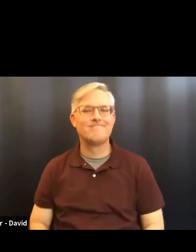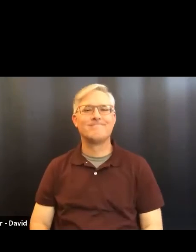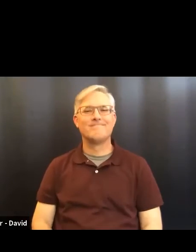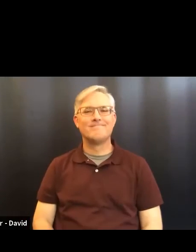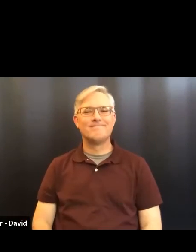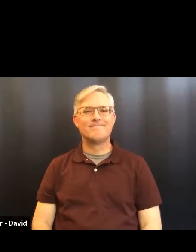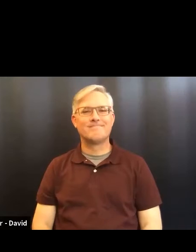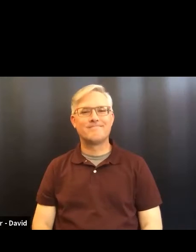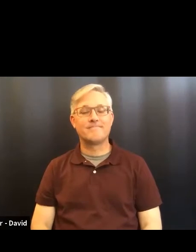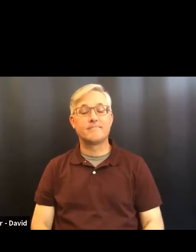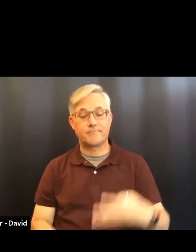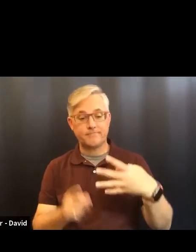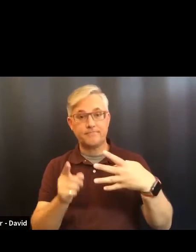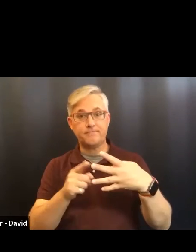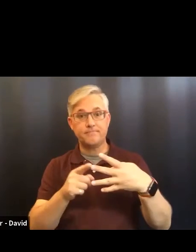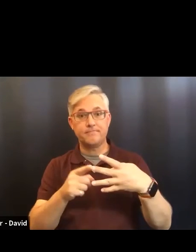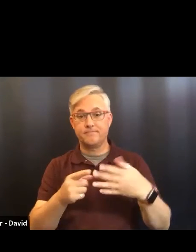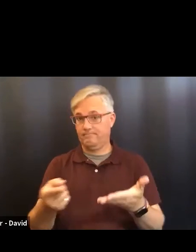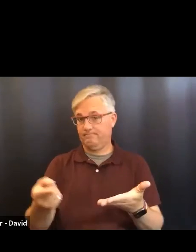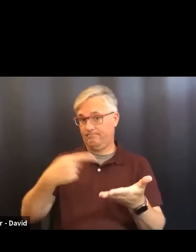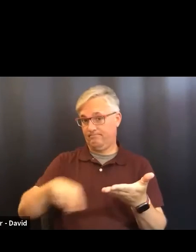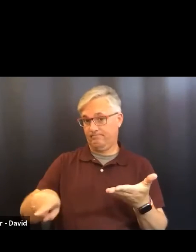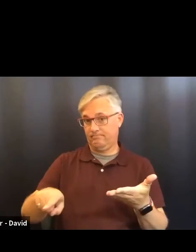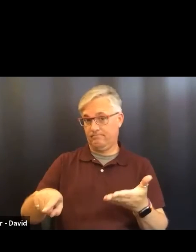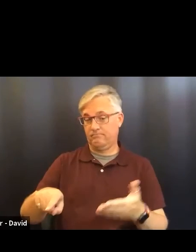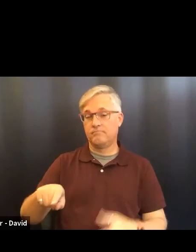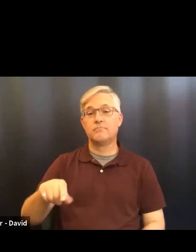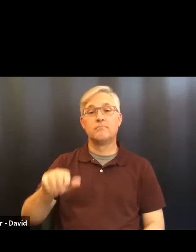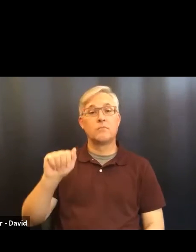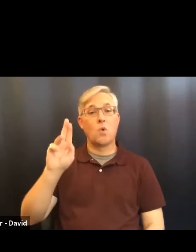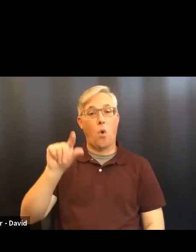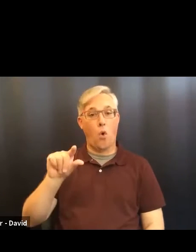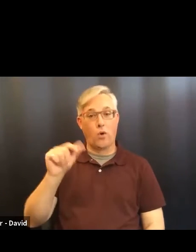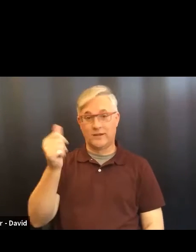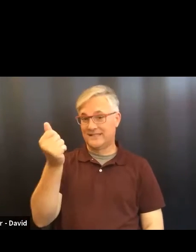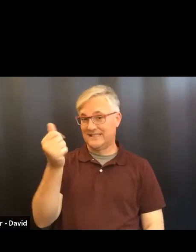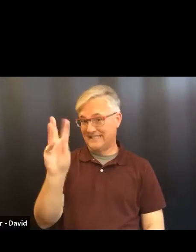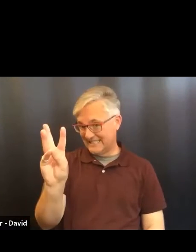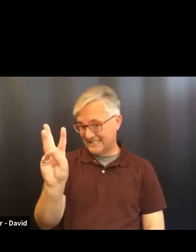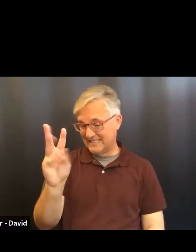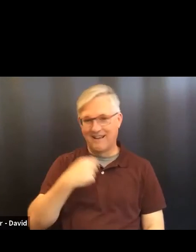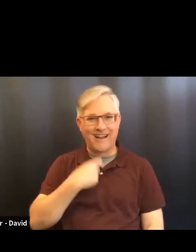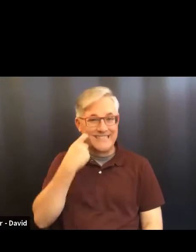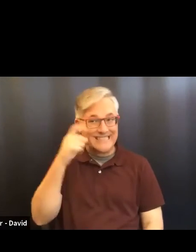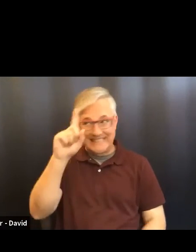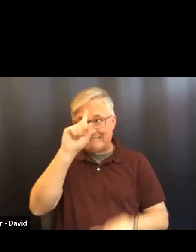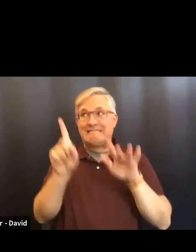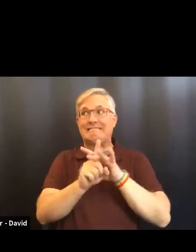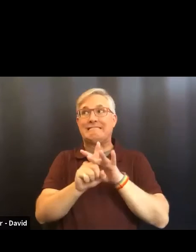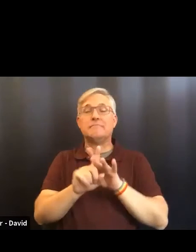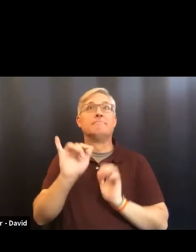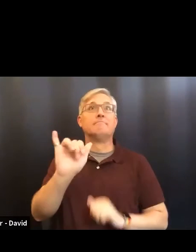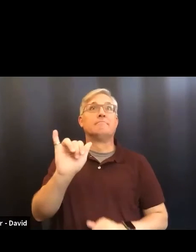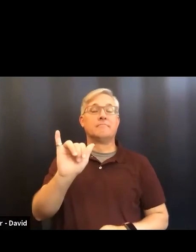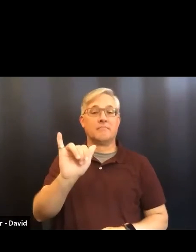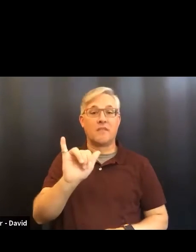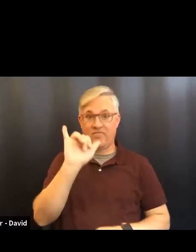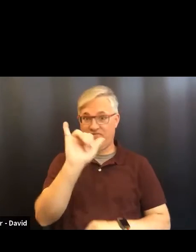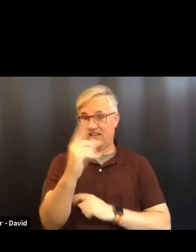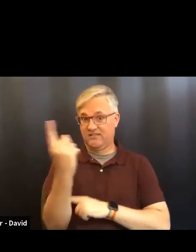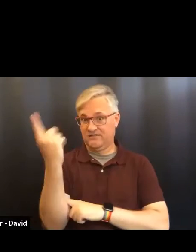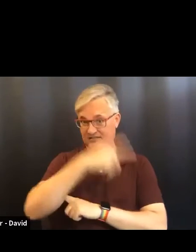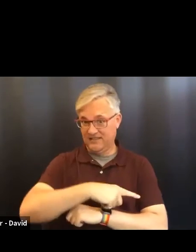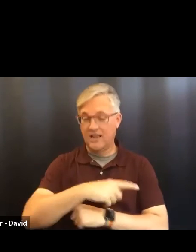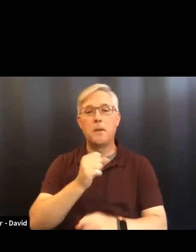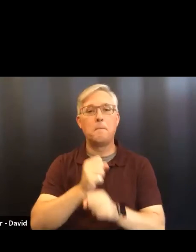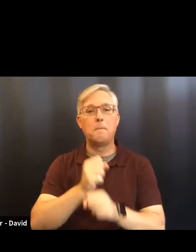And then next week on the 16th, this is just popping into my mind, the 16th, make sure you bring your